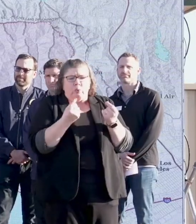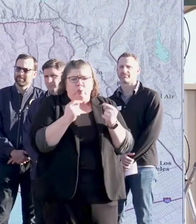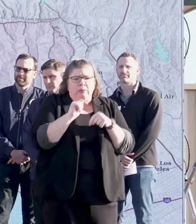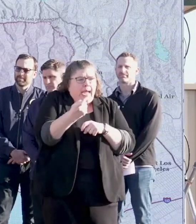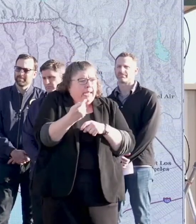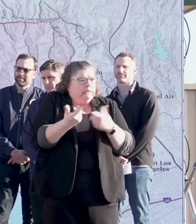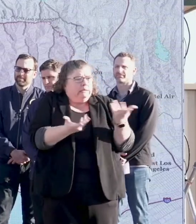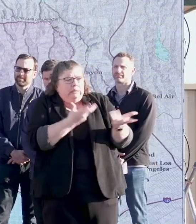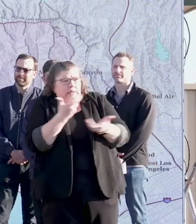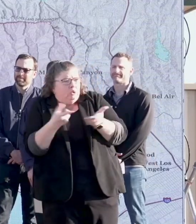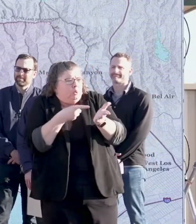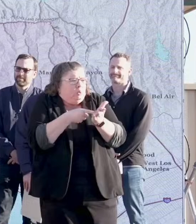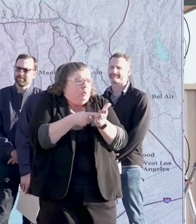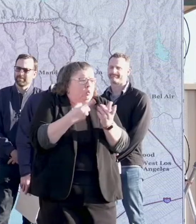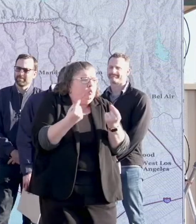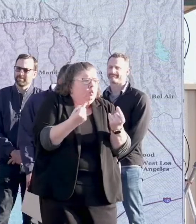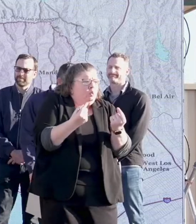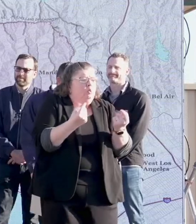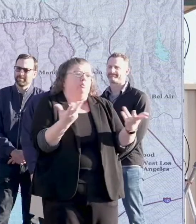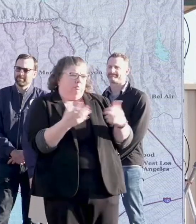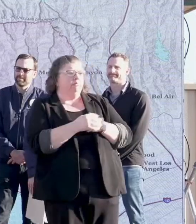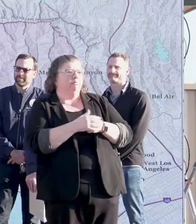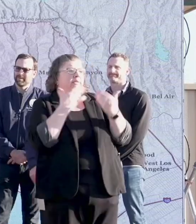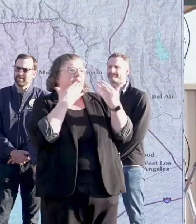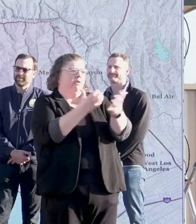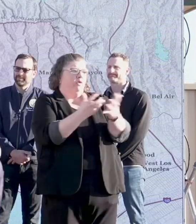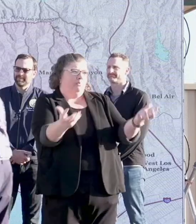when they come due. Thank you very much.